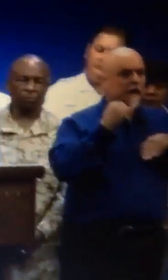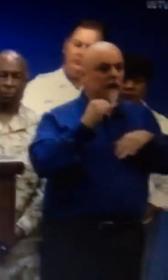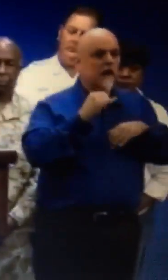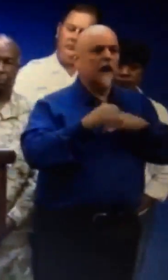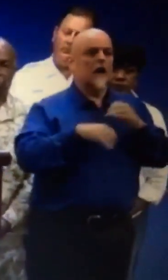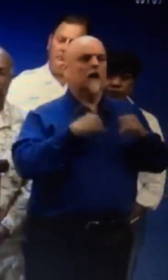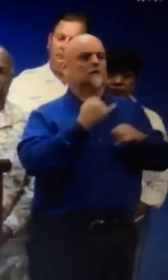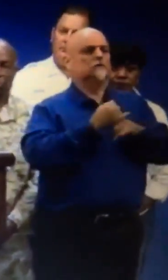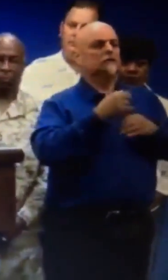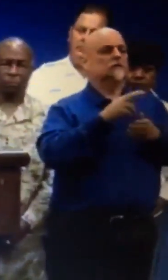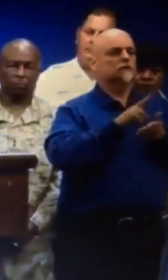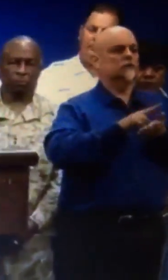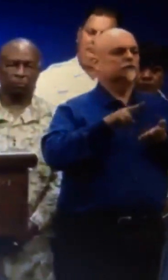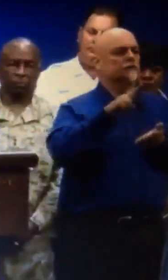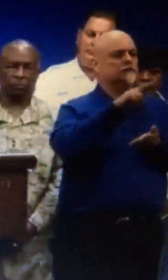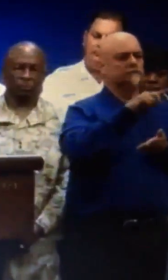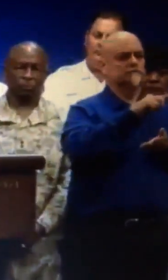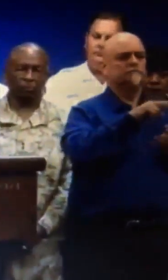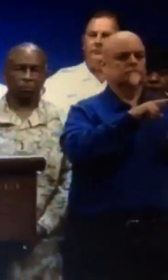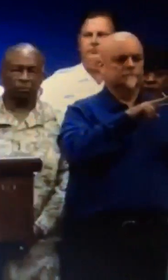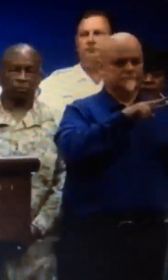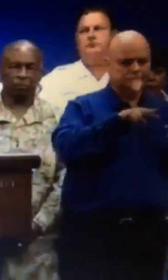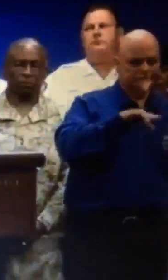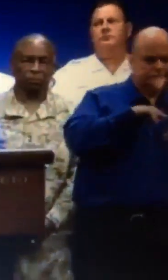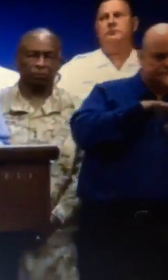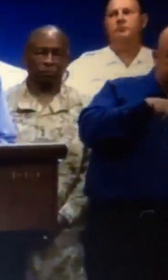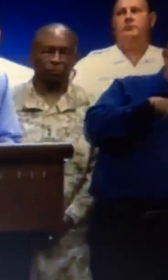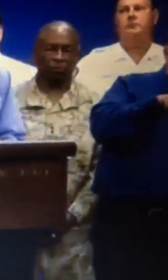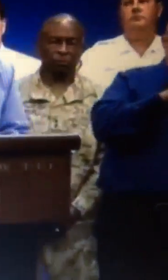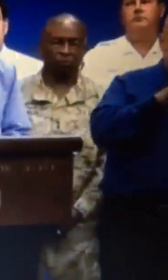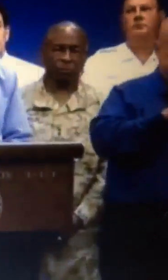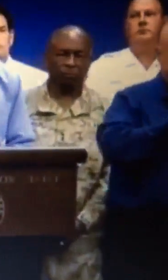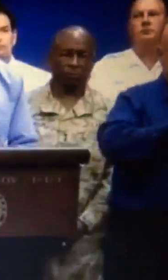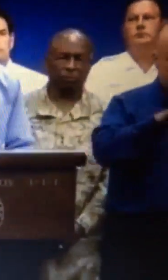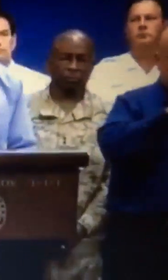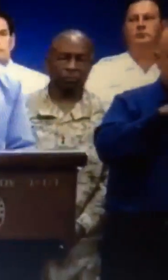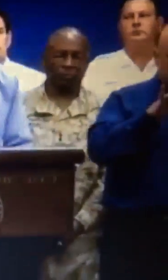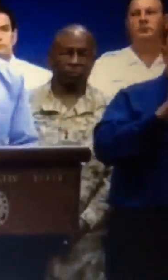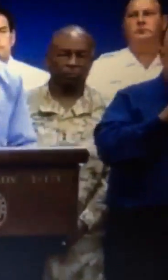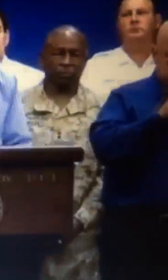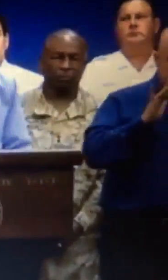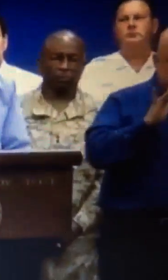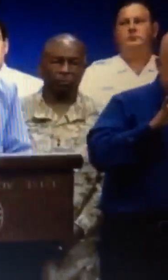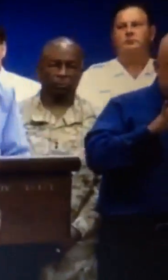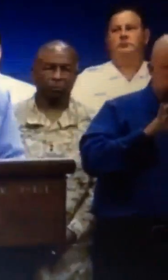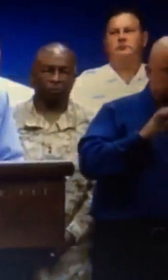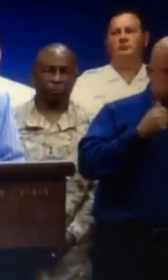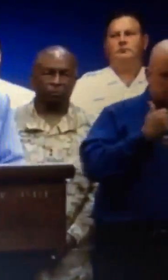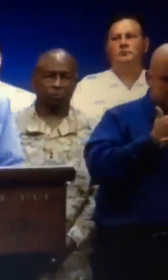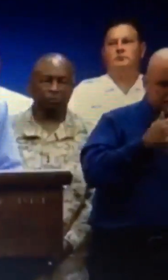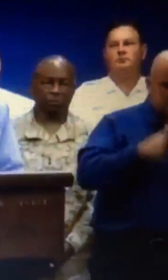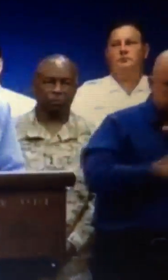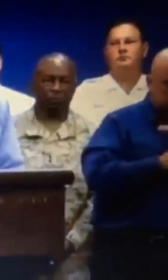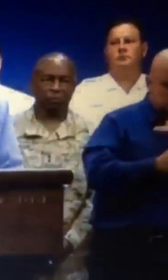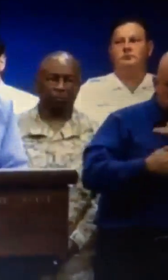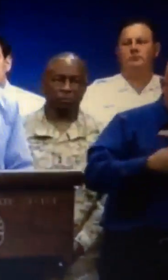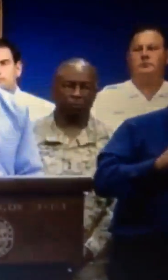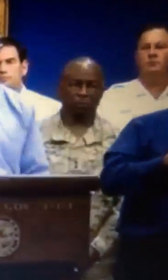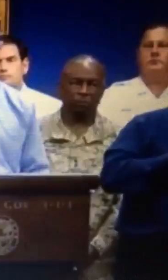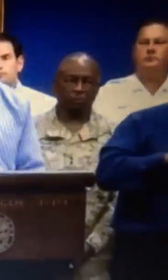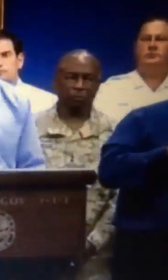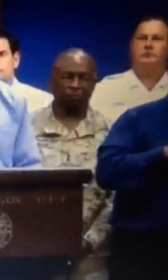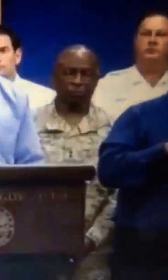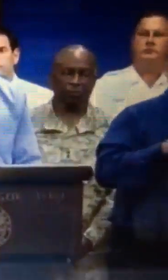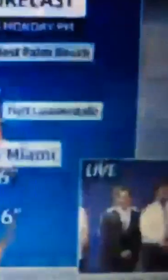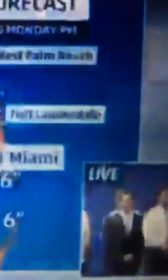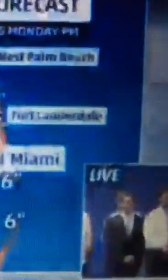other communities who may need to evacuate. There is absolutely no reason for anyone not to evacuate if you're ordered to do so.